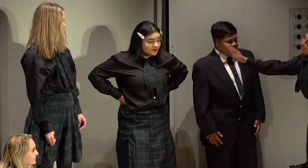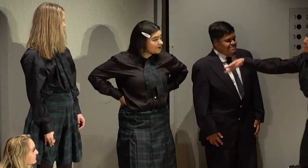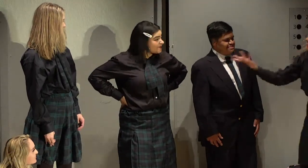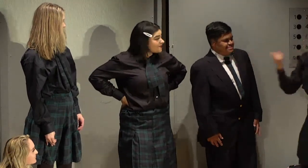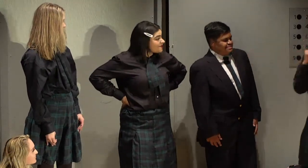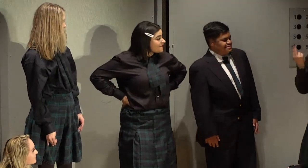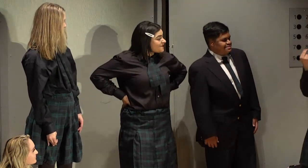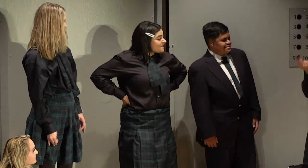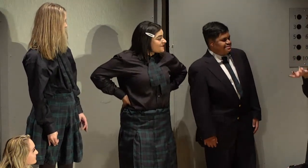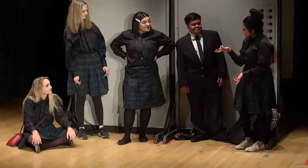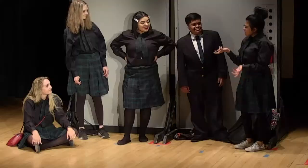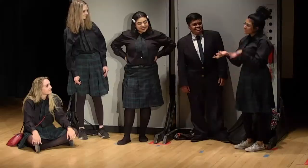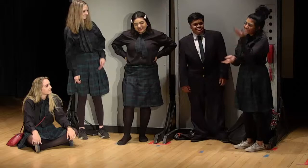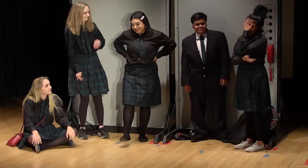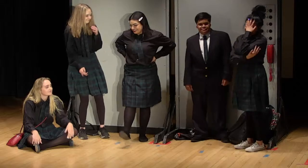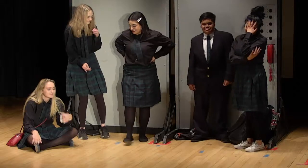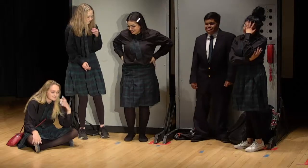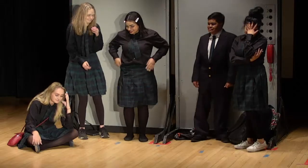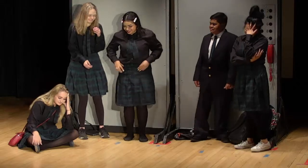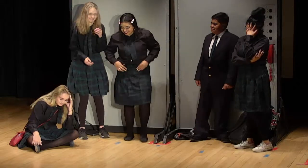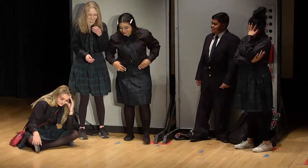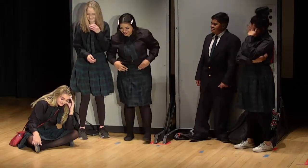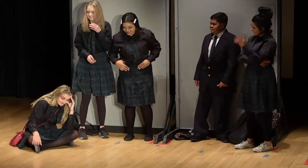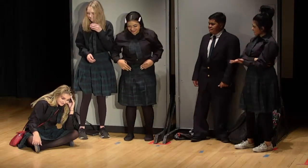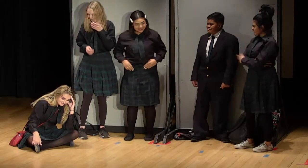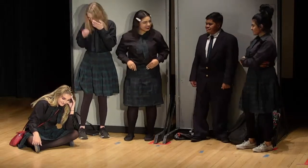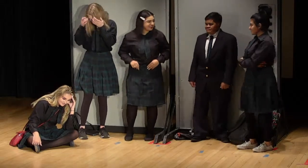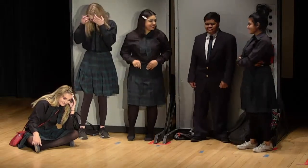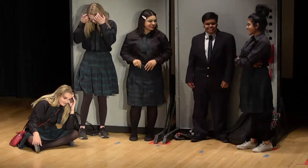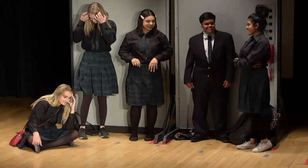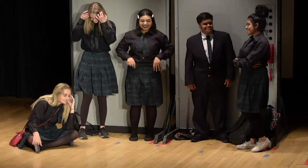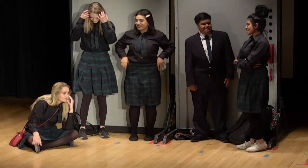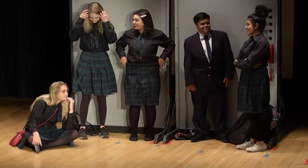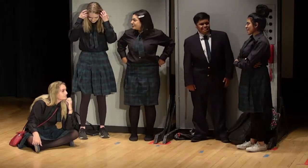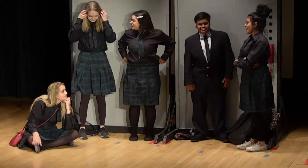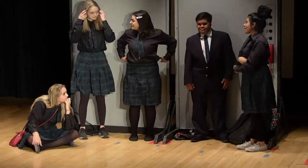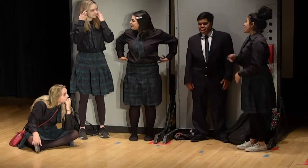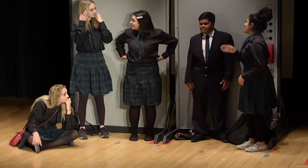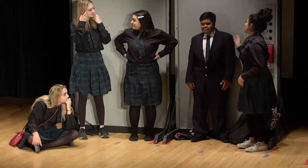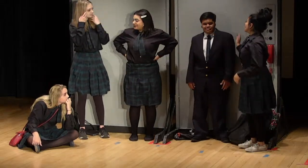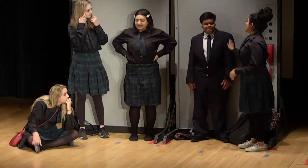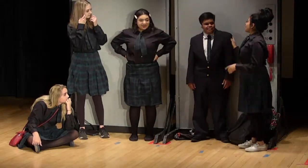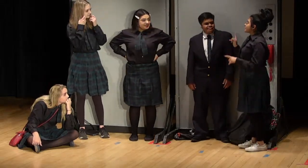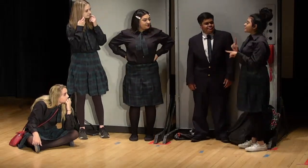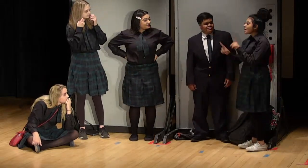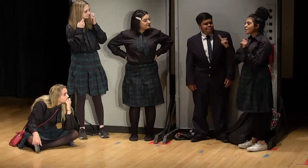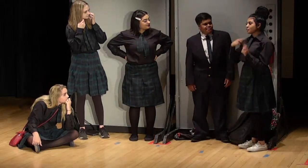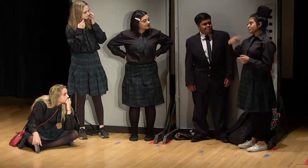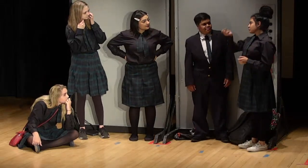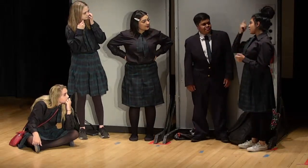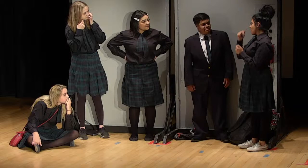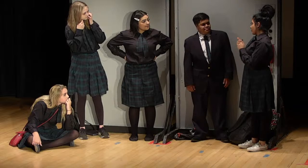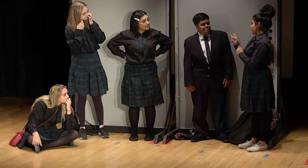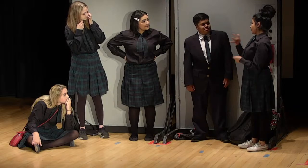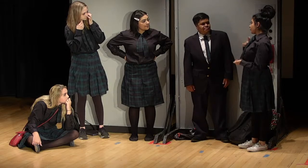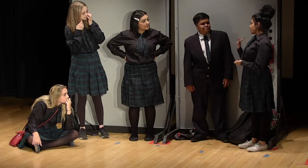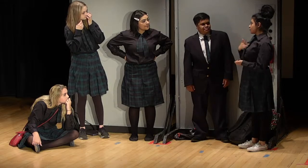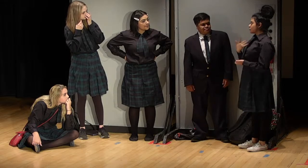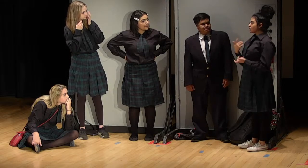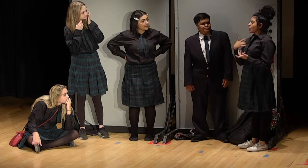Melanie. It's not funny. They all start laughing, including Sam. Sam. Melanie. I think we know